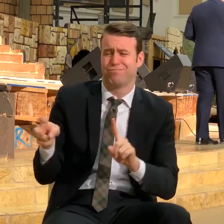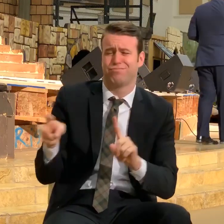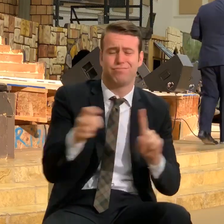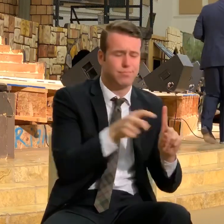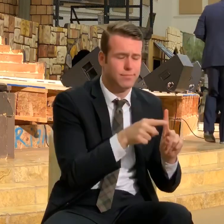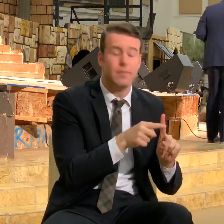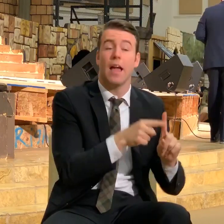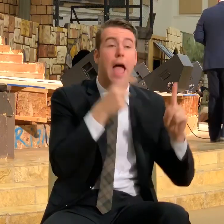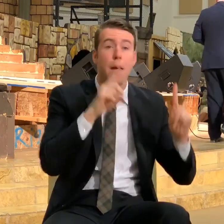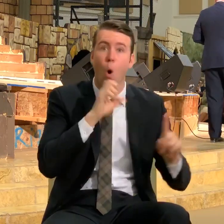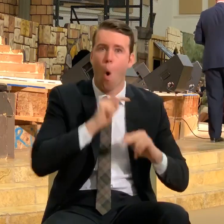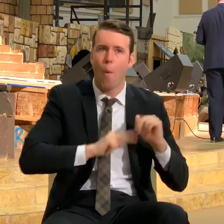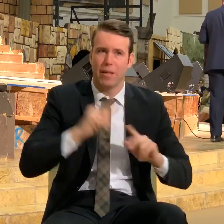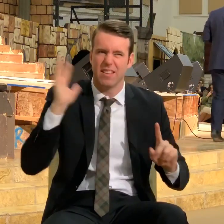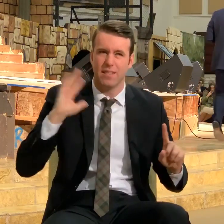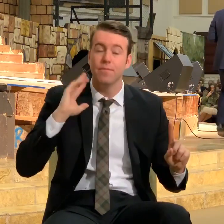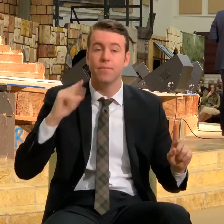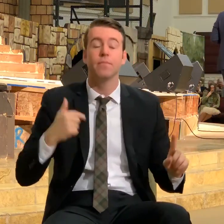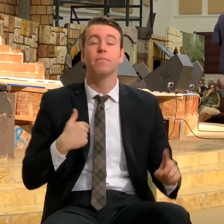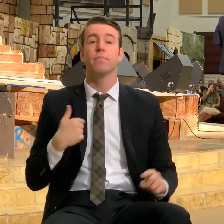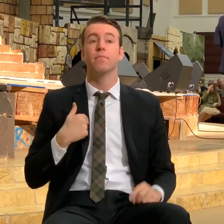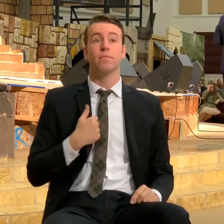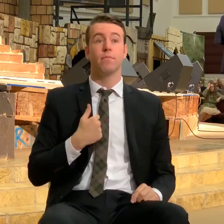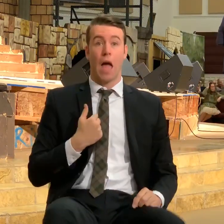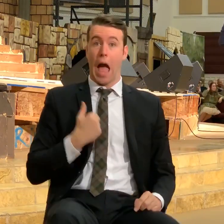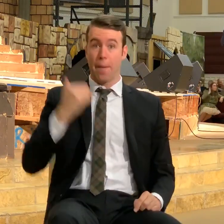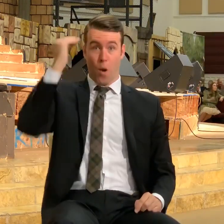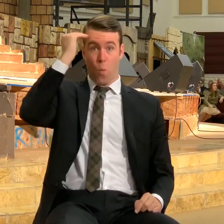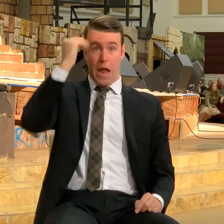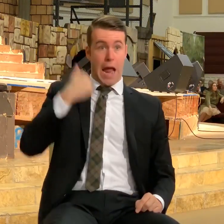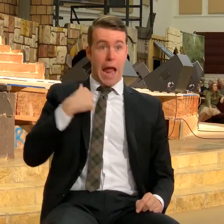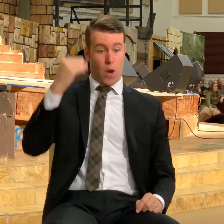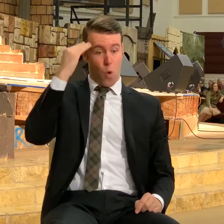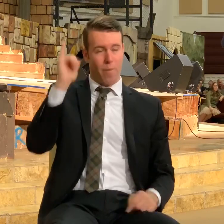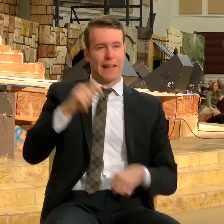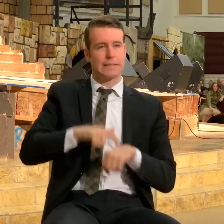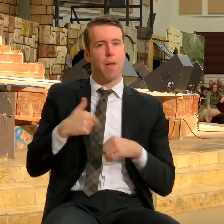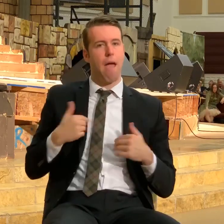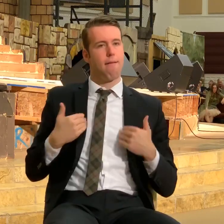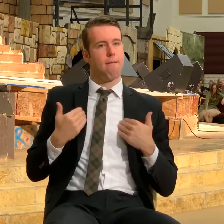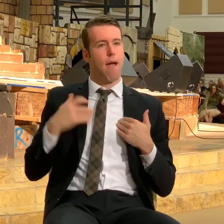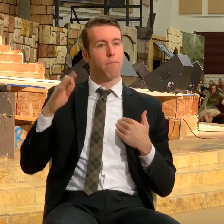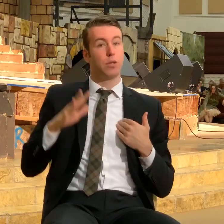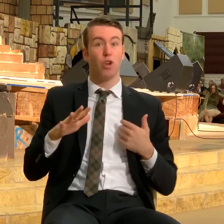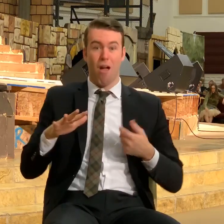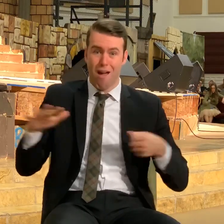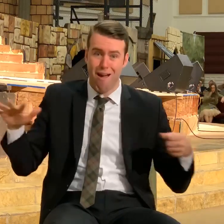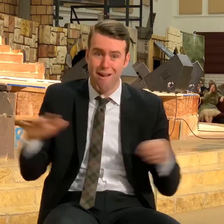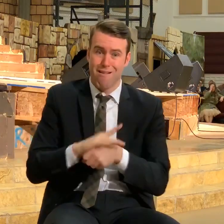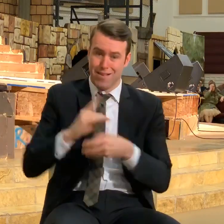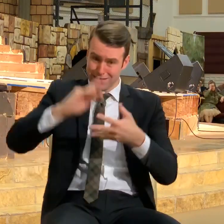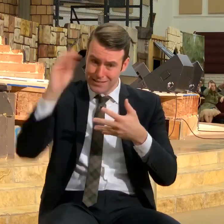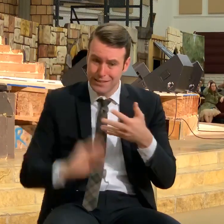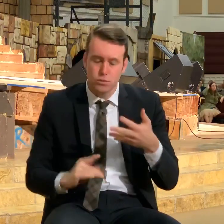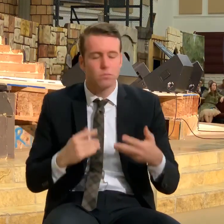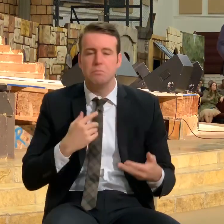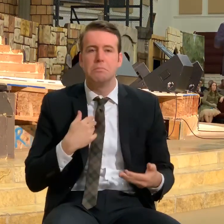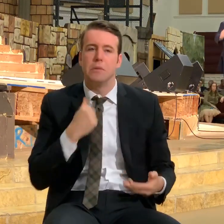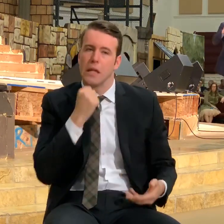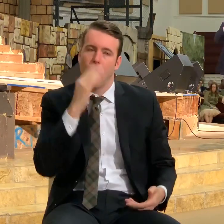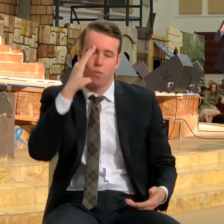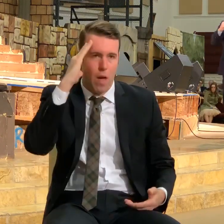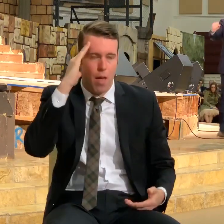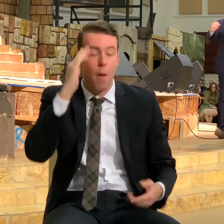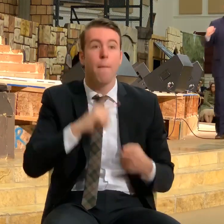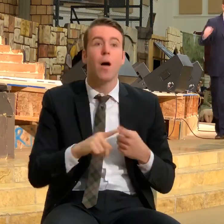revival service in the old building, I was only a young preacher, and I didn't know a whole lot at that time. And I remember standing,